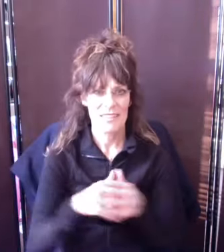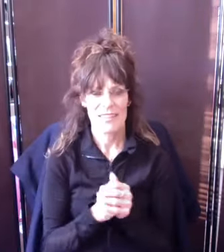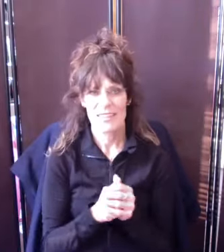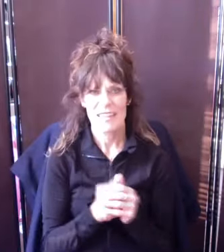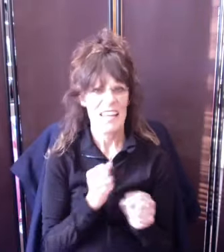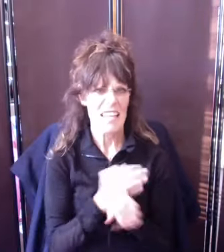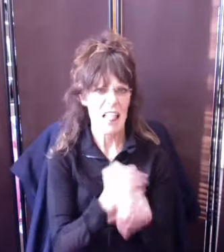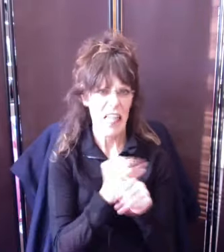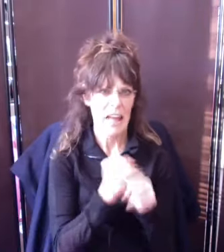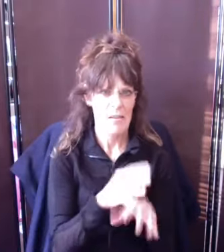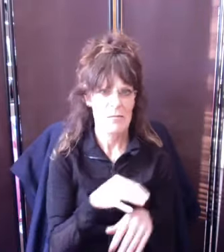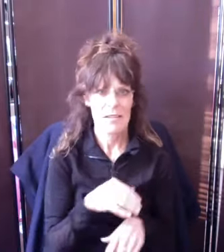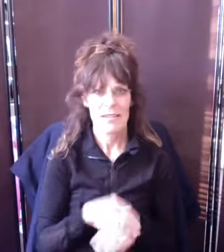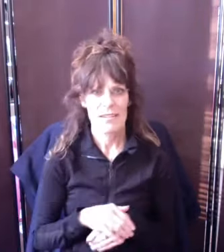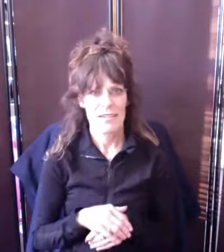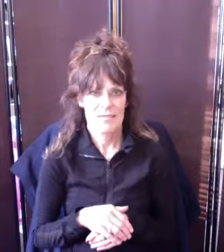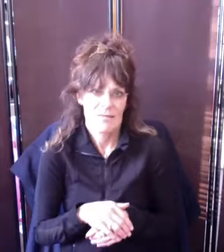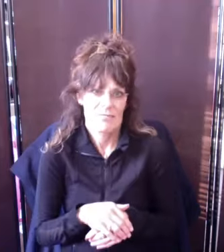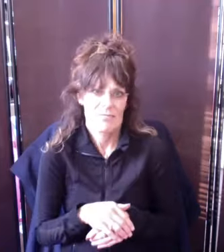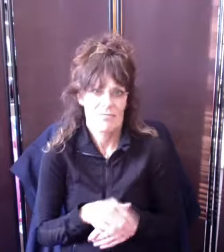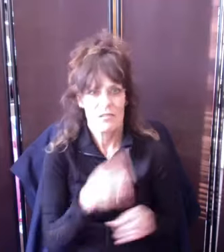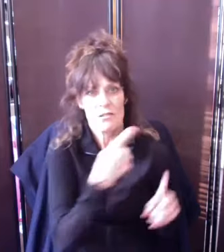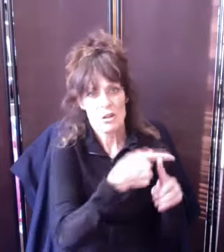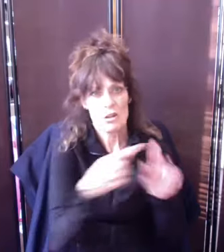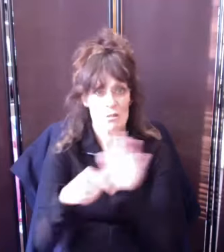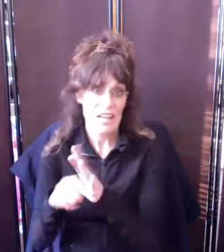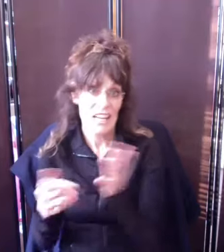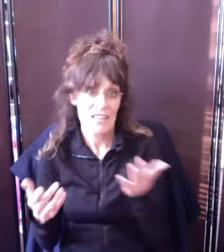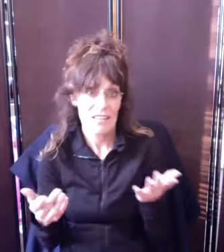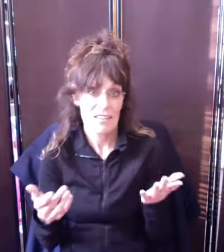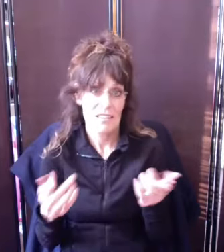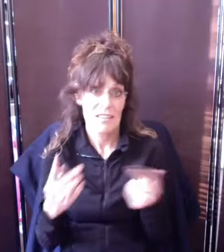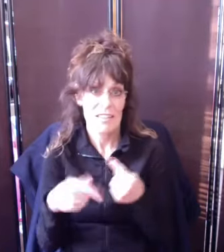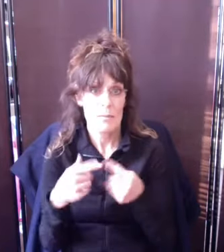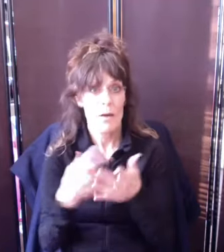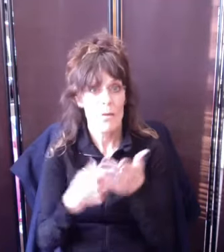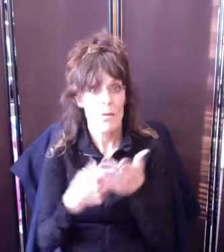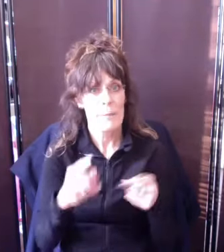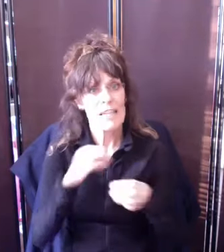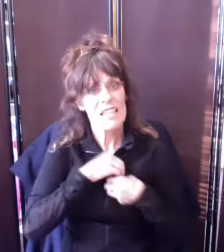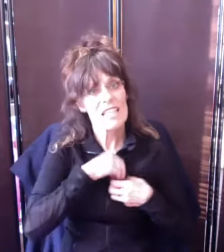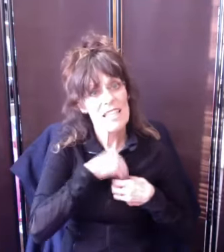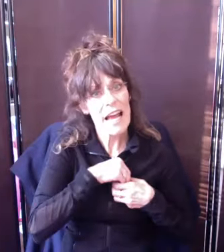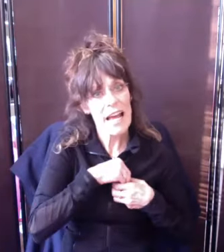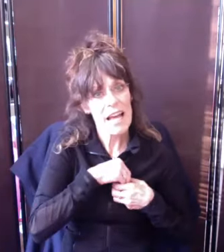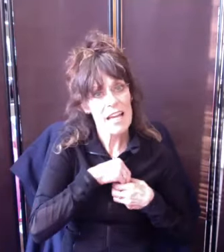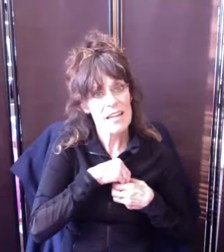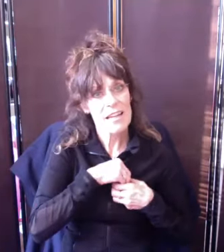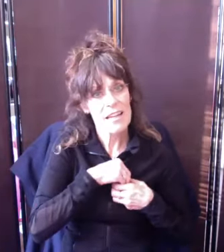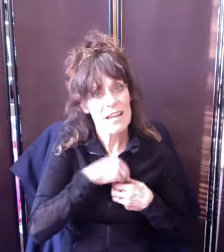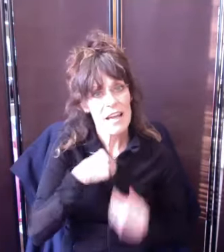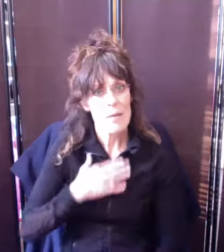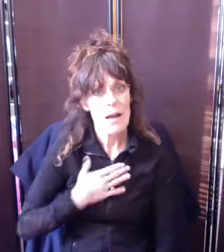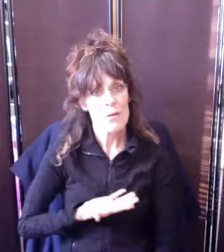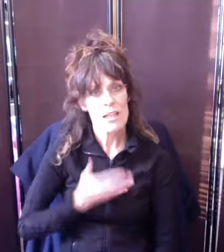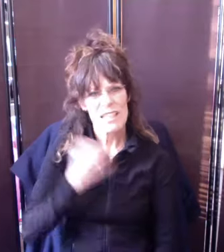He gets his head. That's the truth, right? Because it's about what's going on inside of me. Am I willing to see how sometimes I step on the